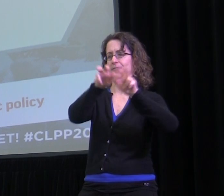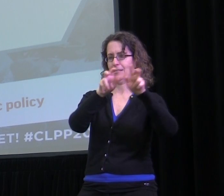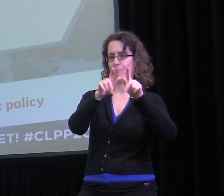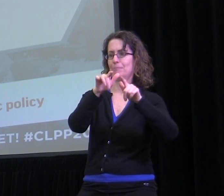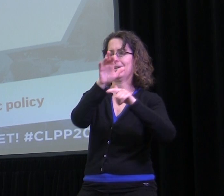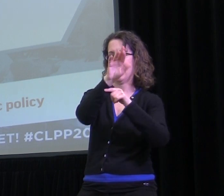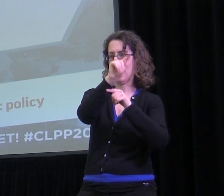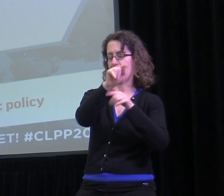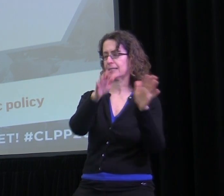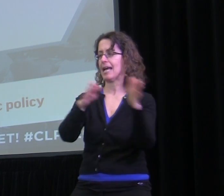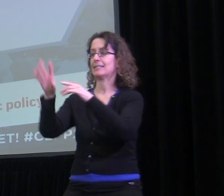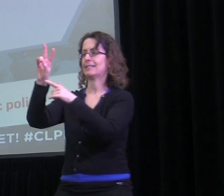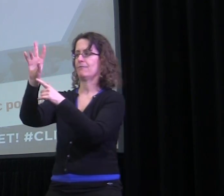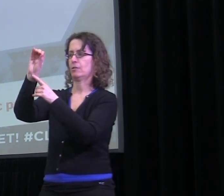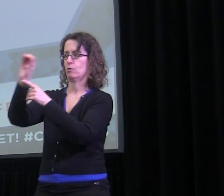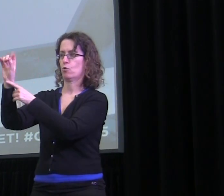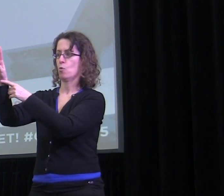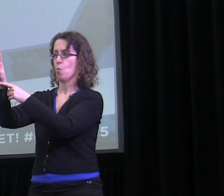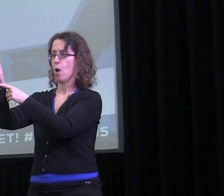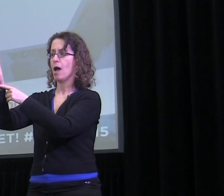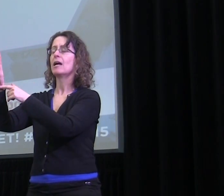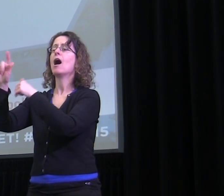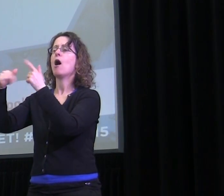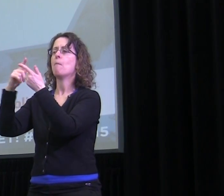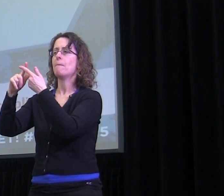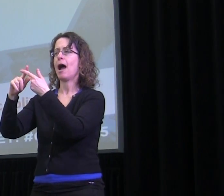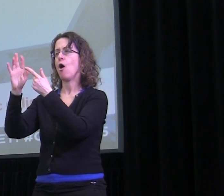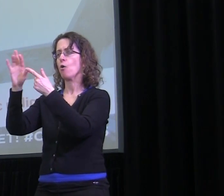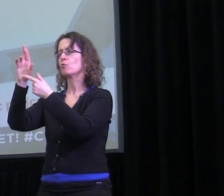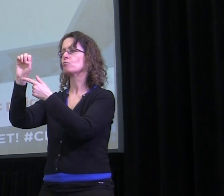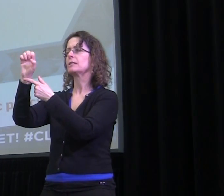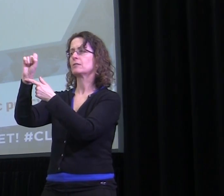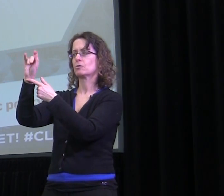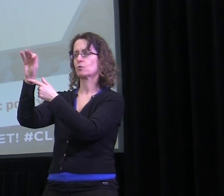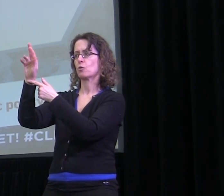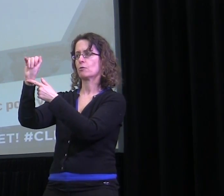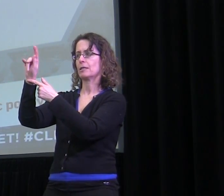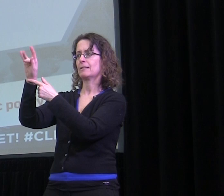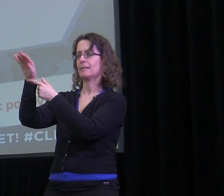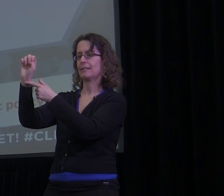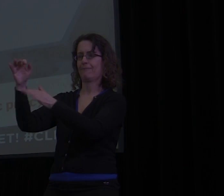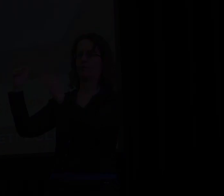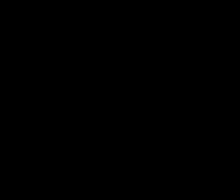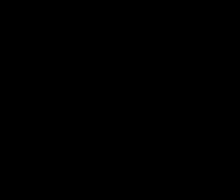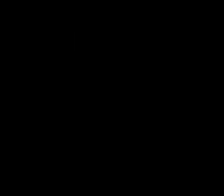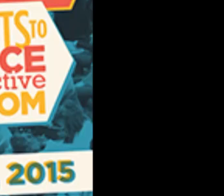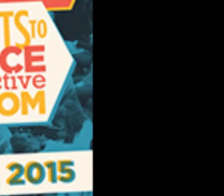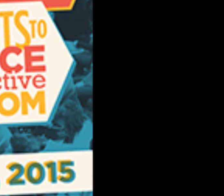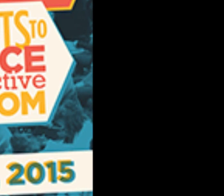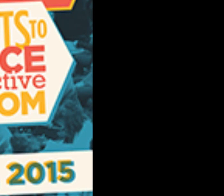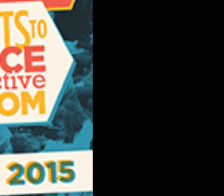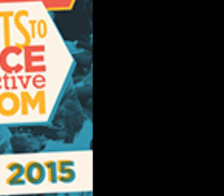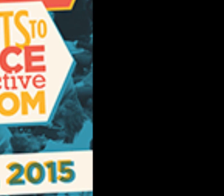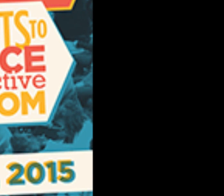an act promoting restorative justice practices. Thank you.